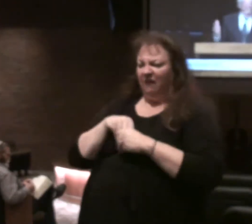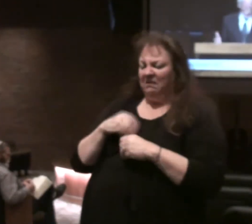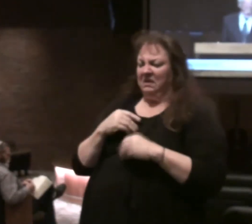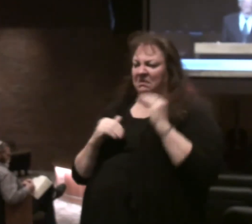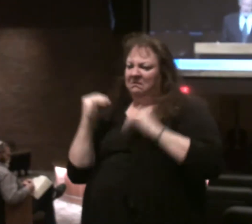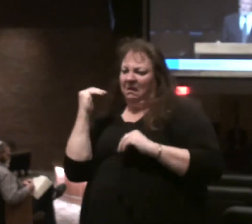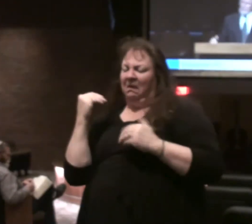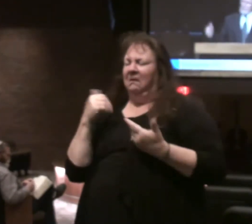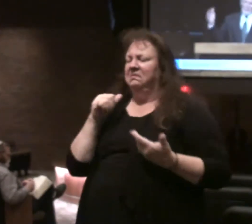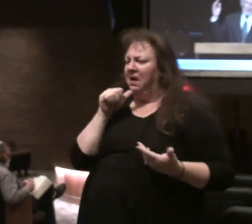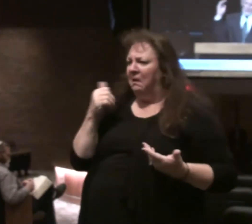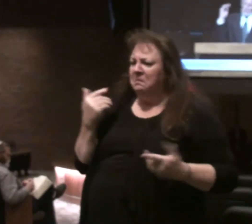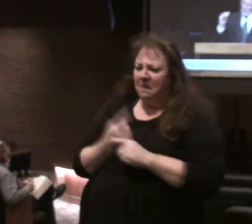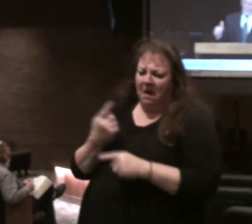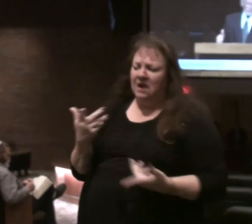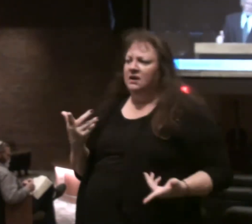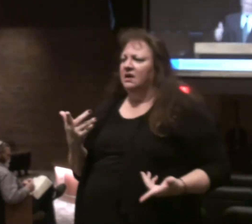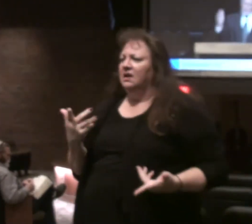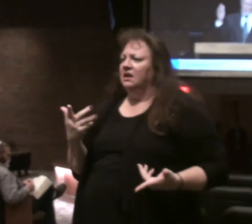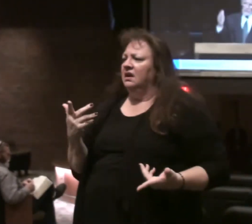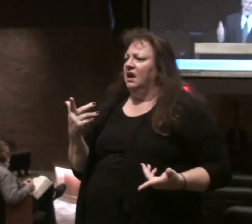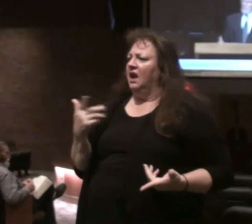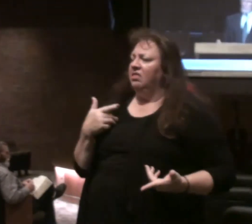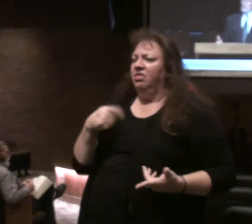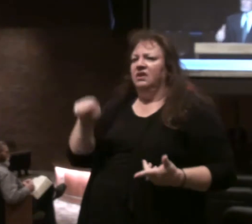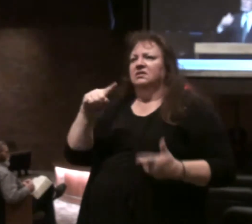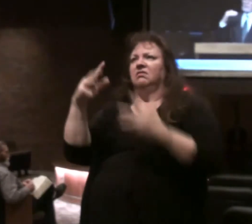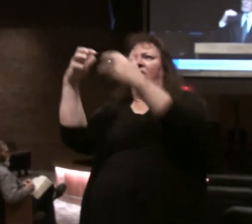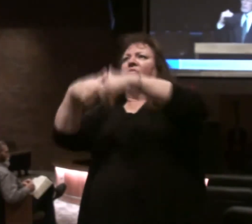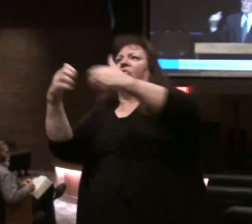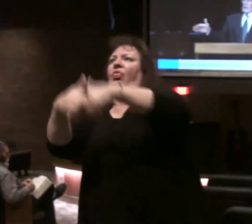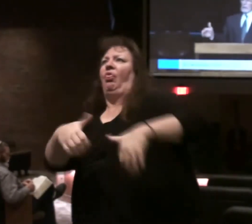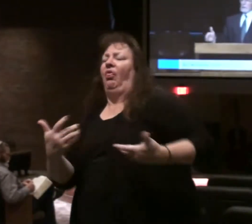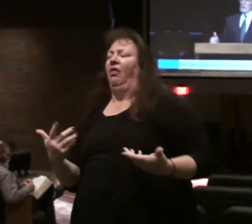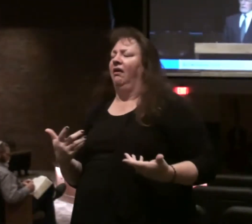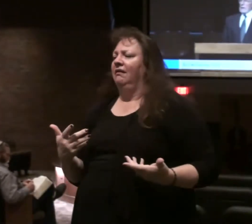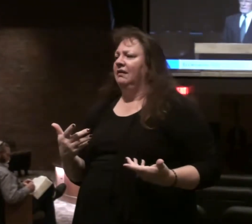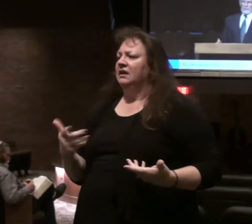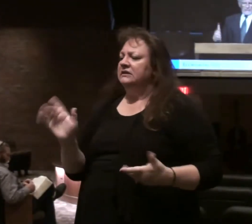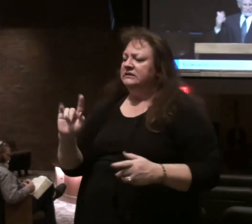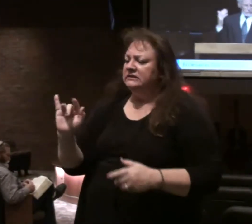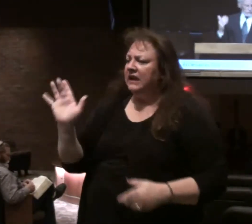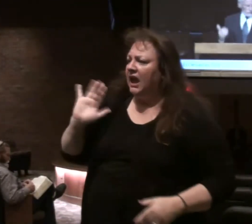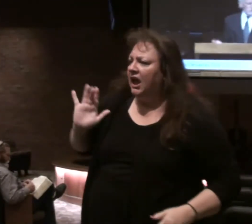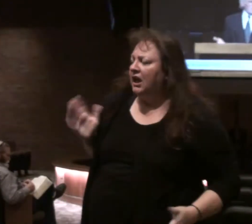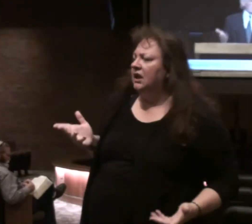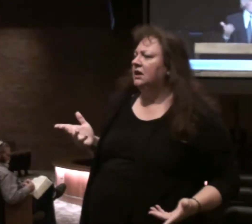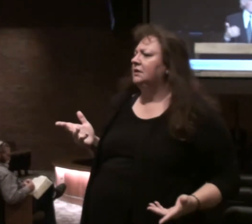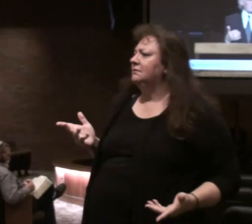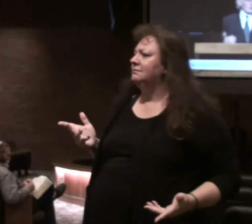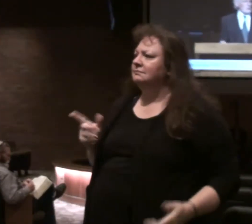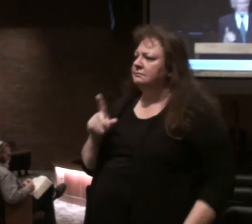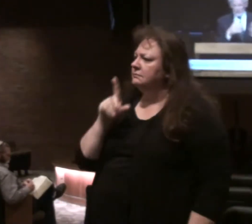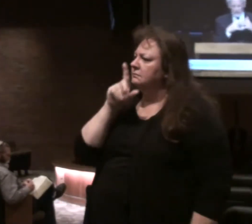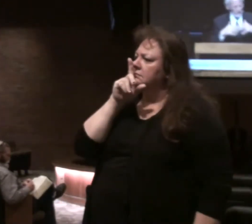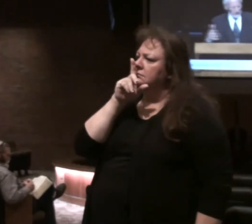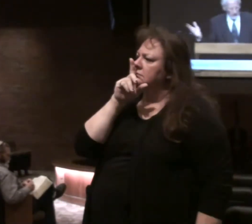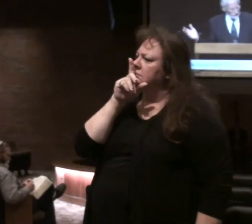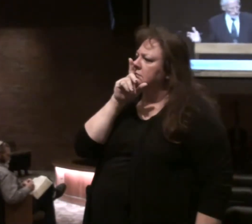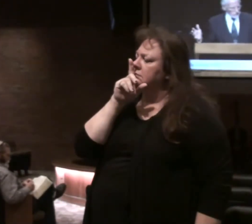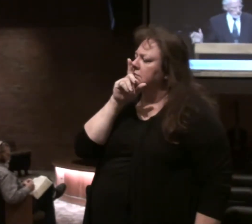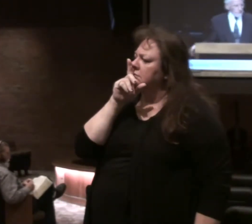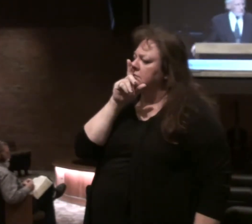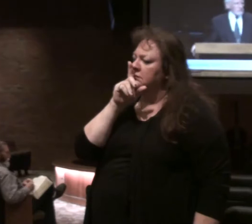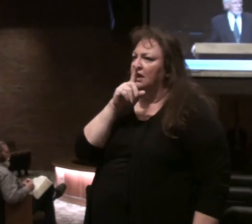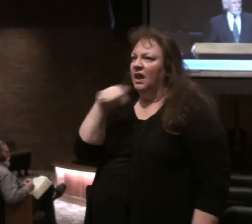I'm unjustly here. The Roman system is collapsing, just like it did, the system in Israel did,